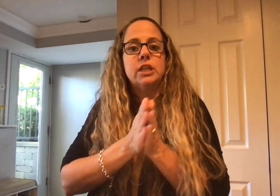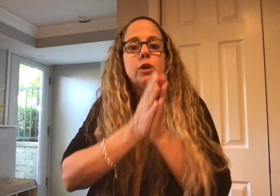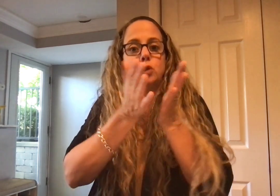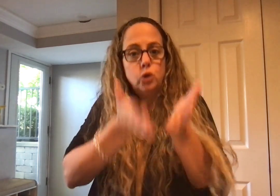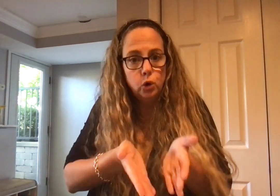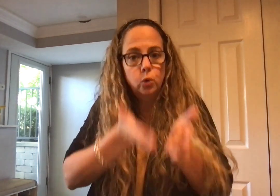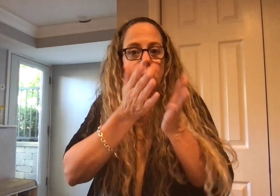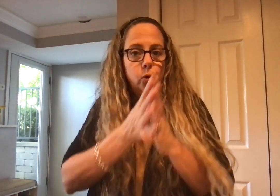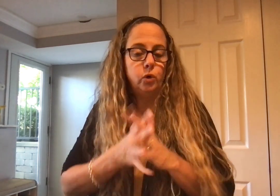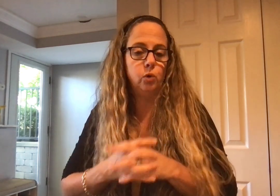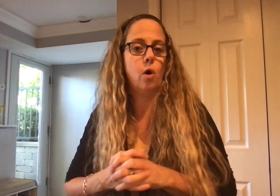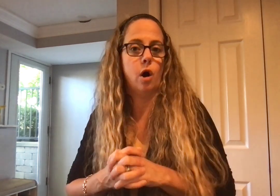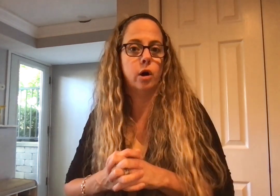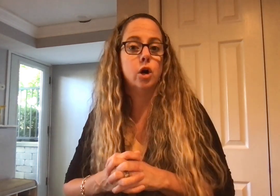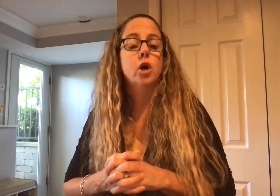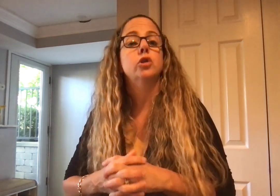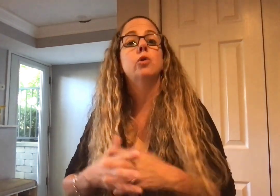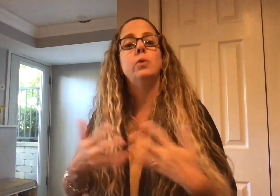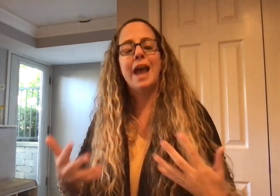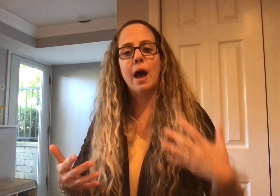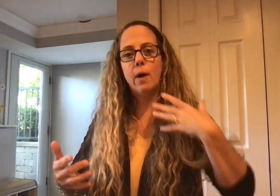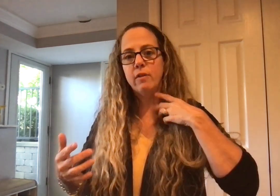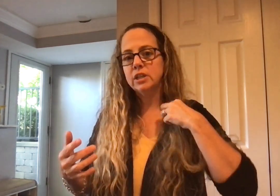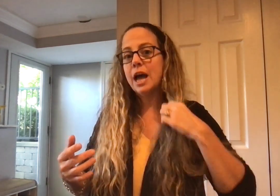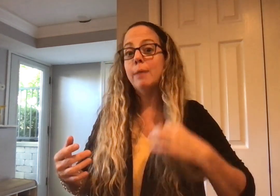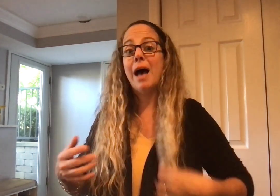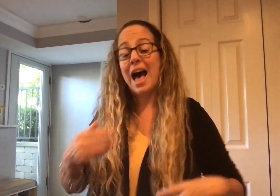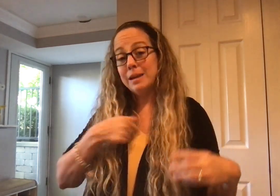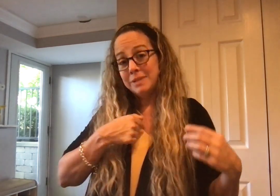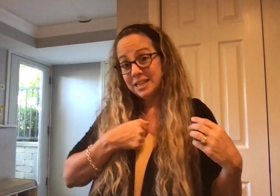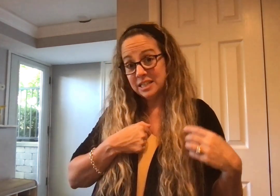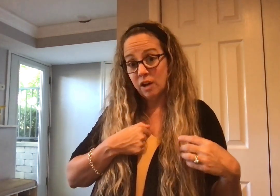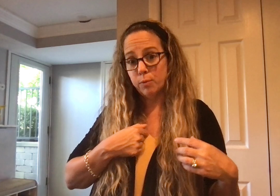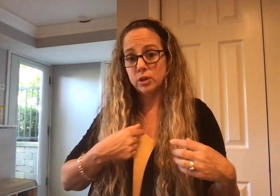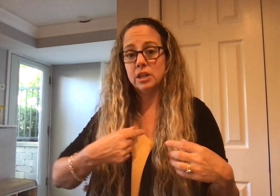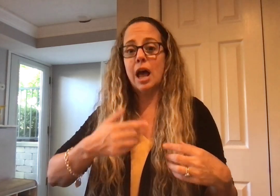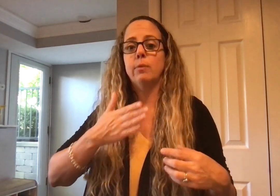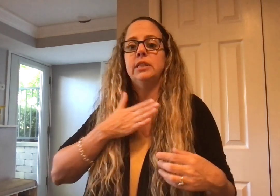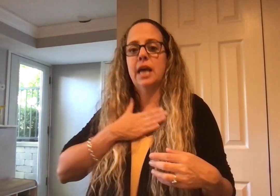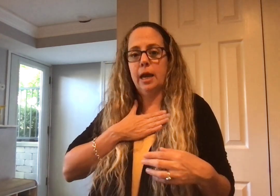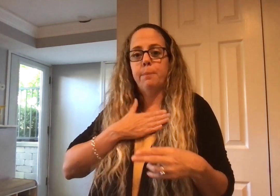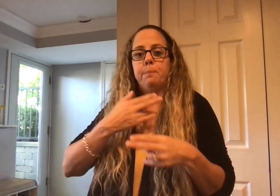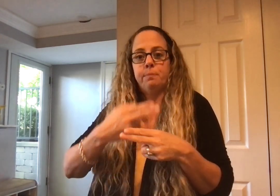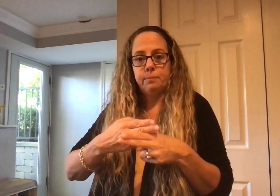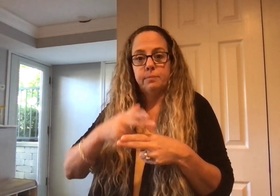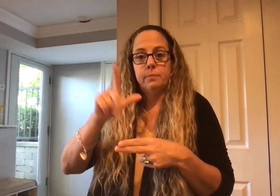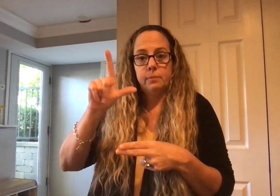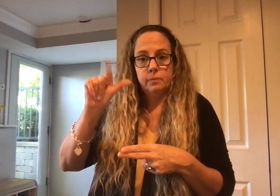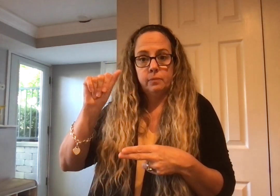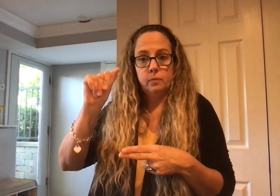represents you, who you are. So now every time I meet a deaf person, I would say